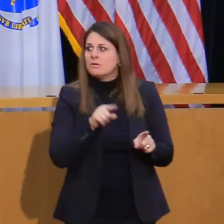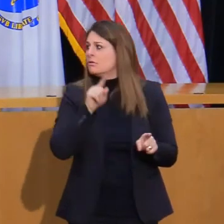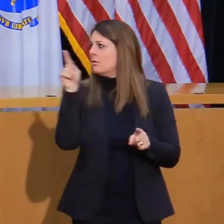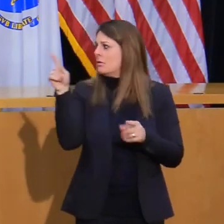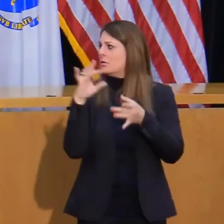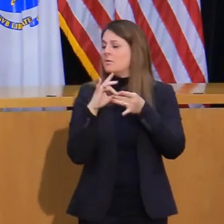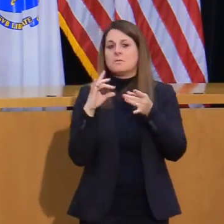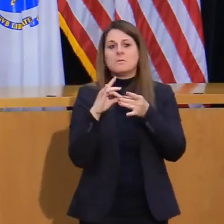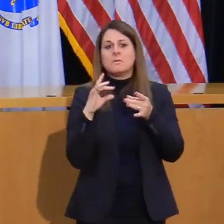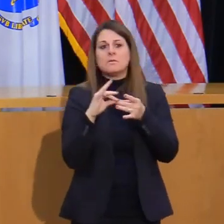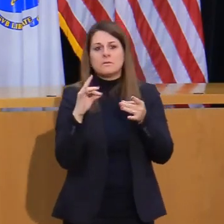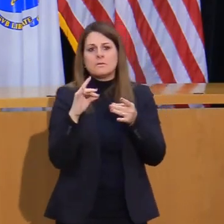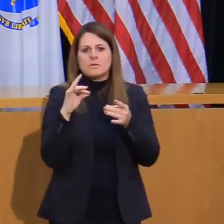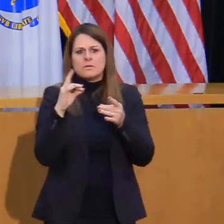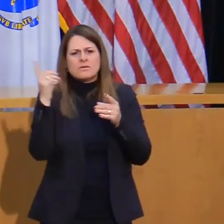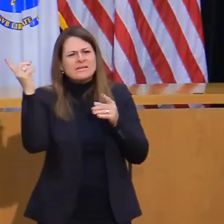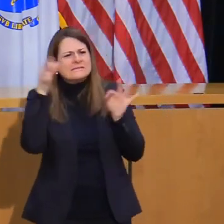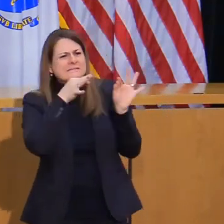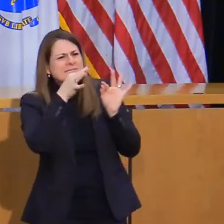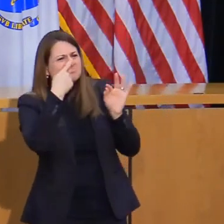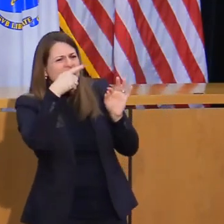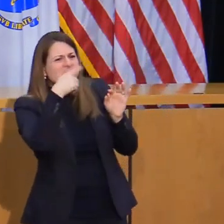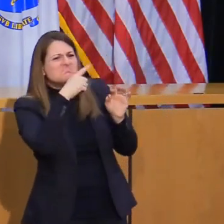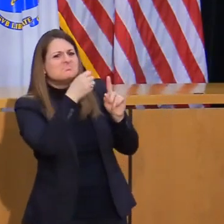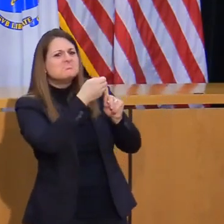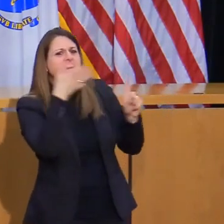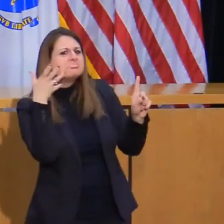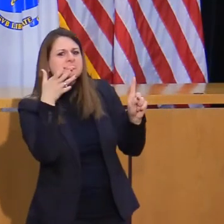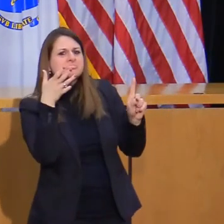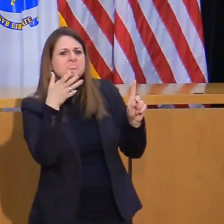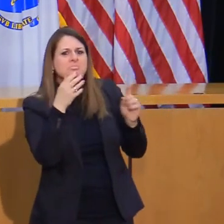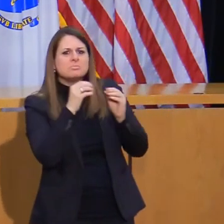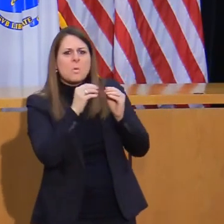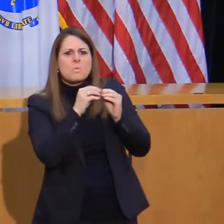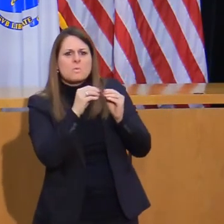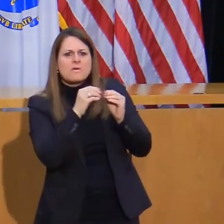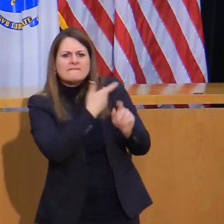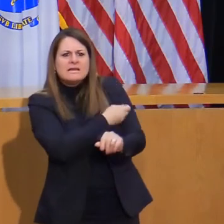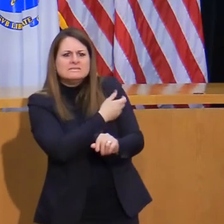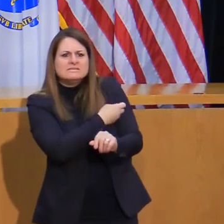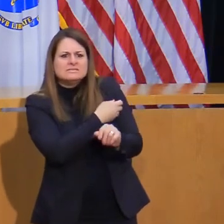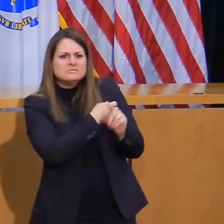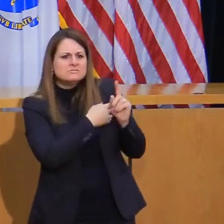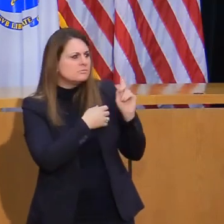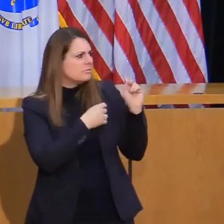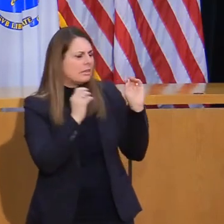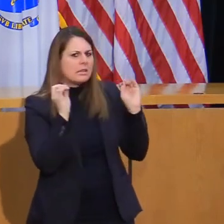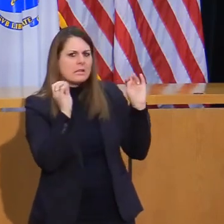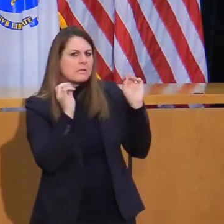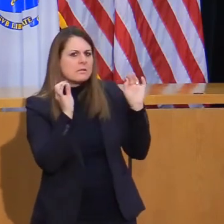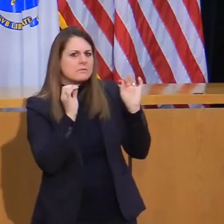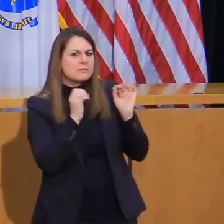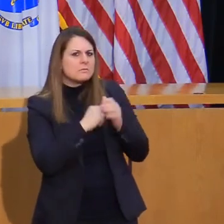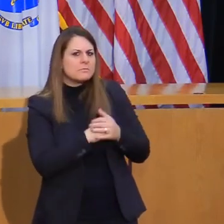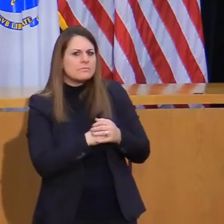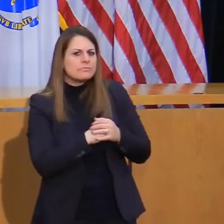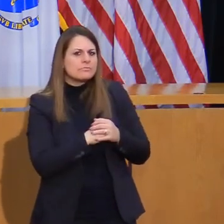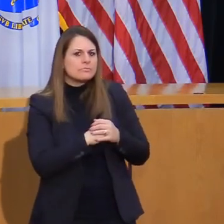the other day. I don't remember how long ago we applied. How long ago did we apply for that FEMA site?